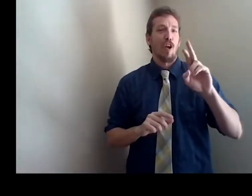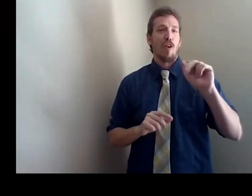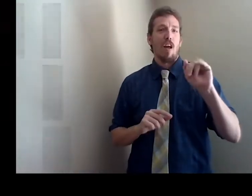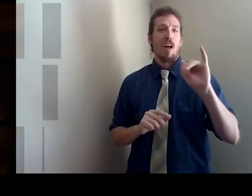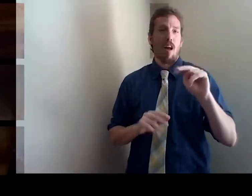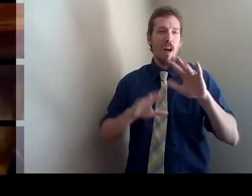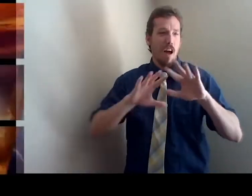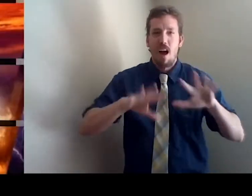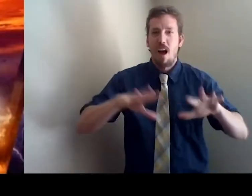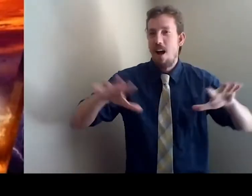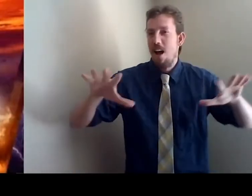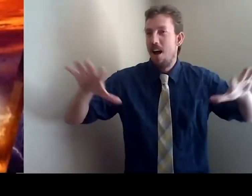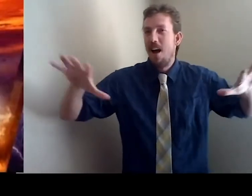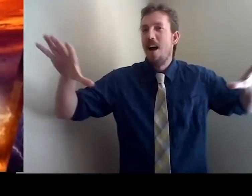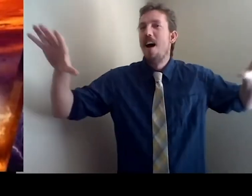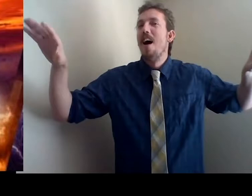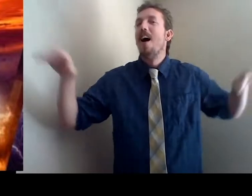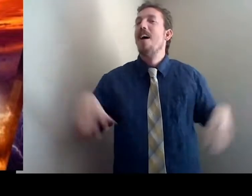dirty rocky pavement,